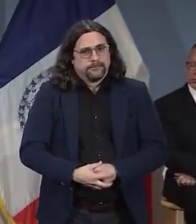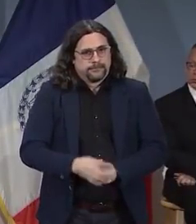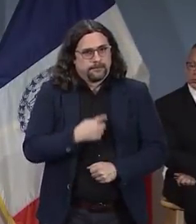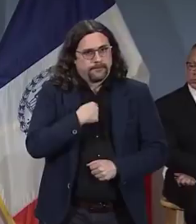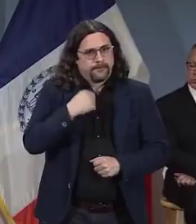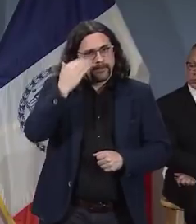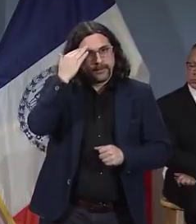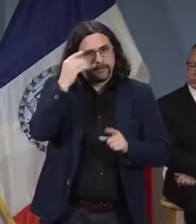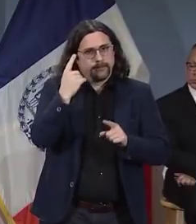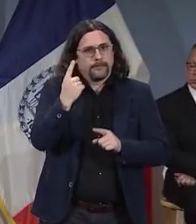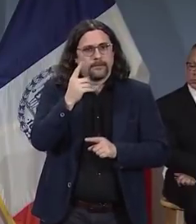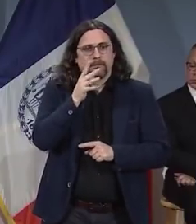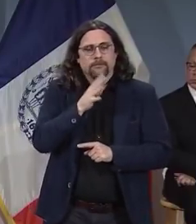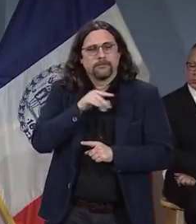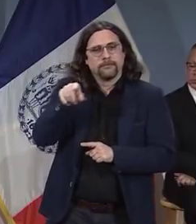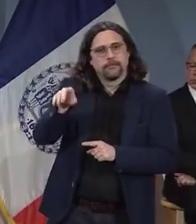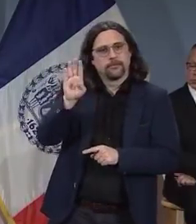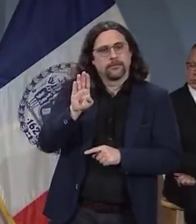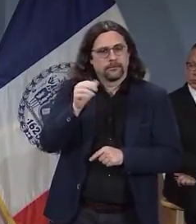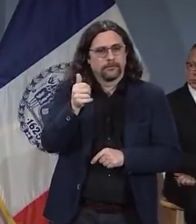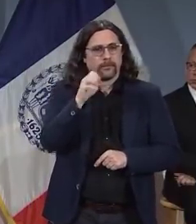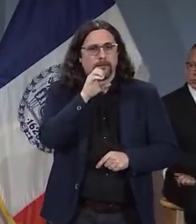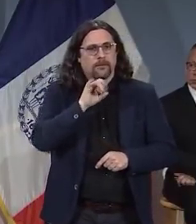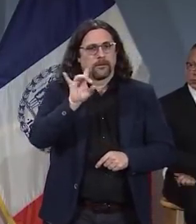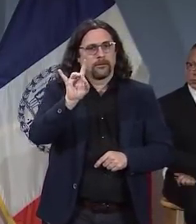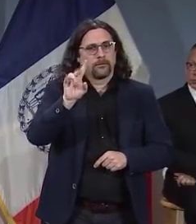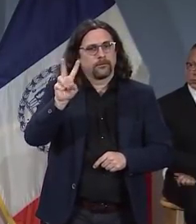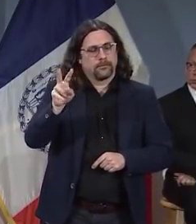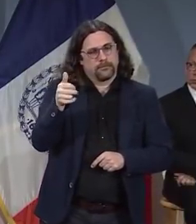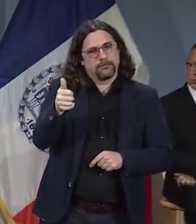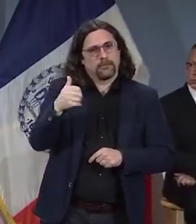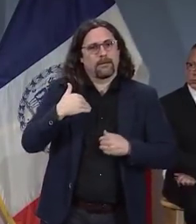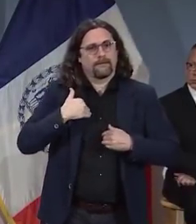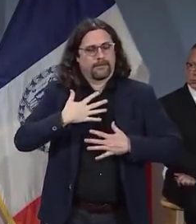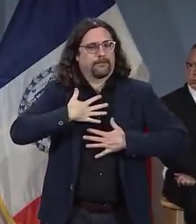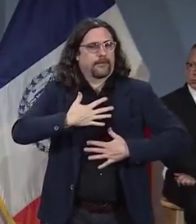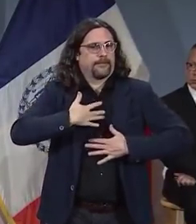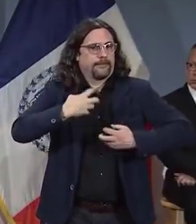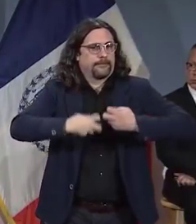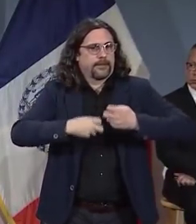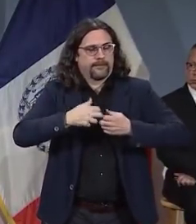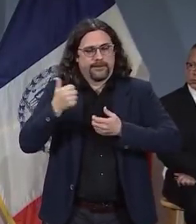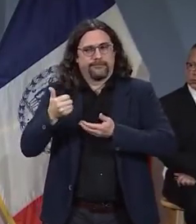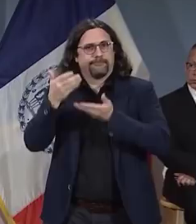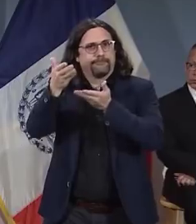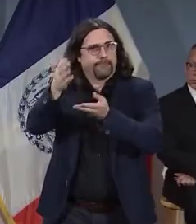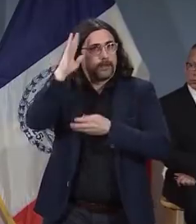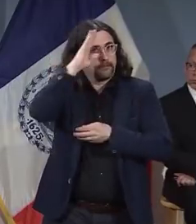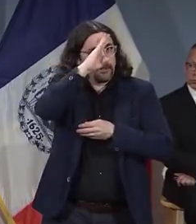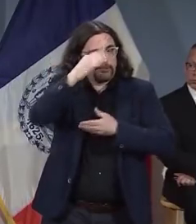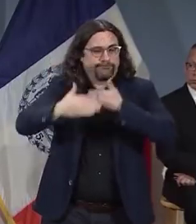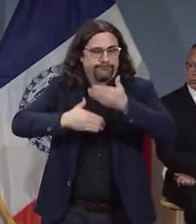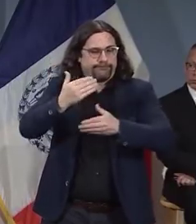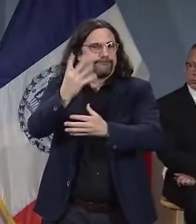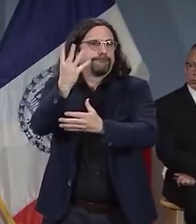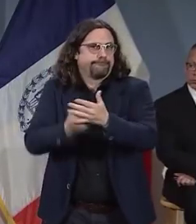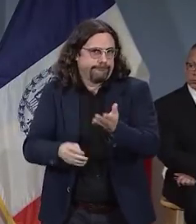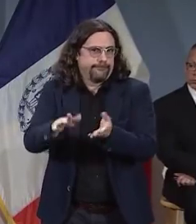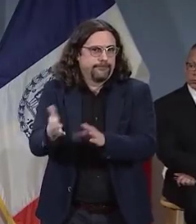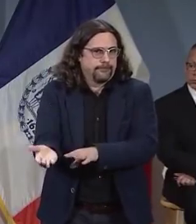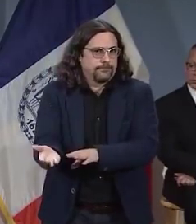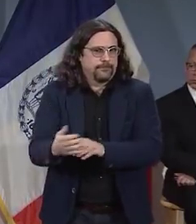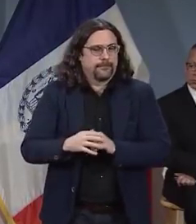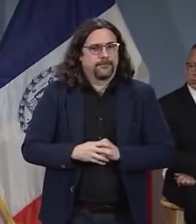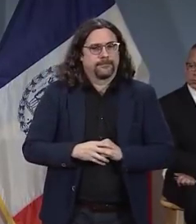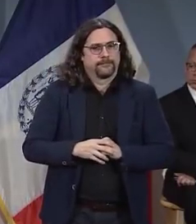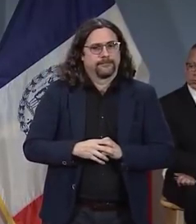then was hospitalized related to coronavirus. We lost her. Now, 4 more deaths reported related